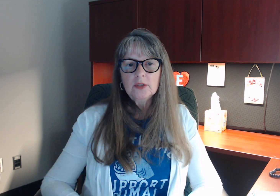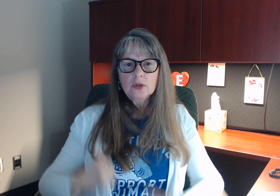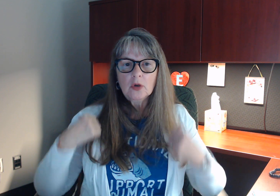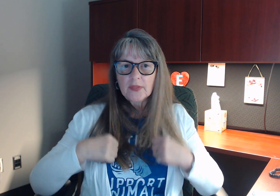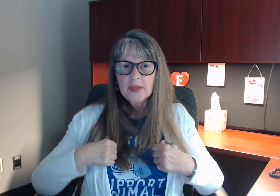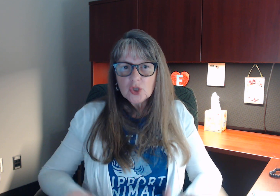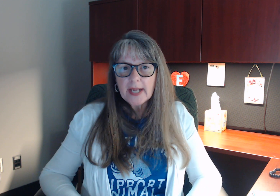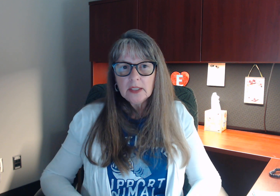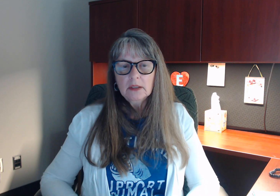or a thin jacket.